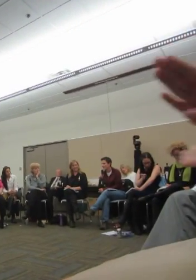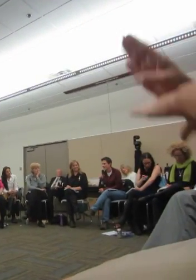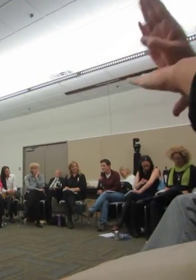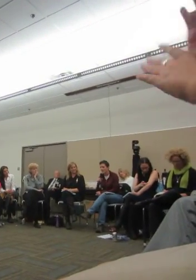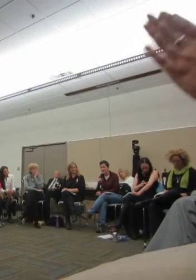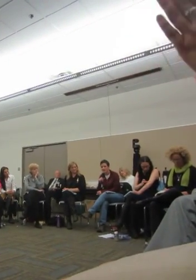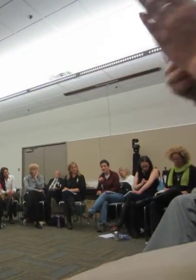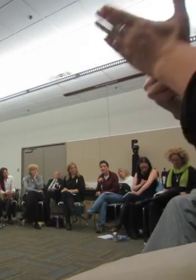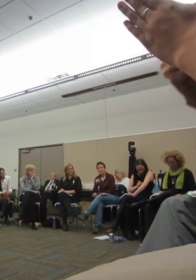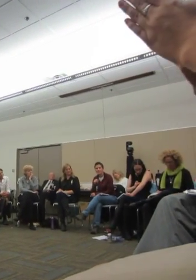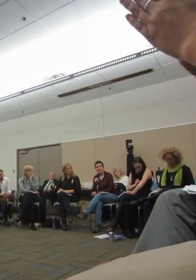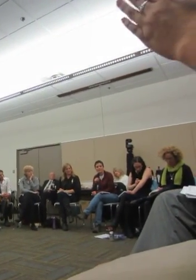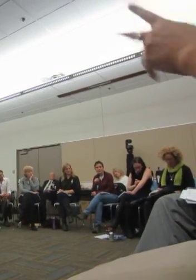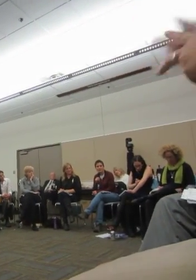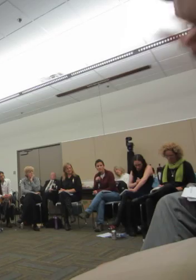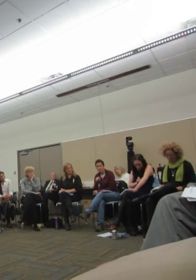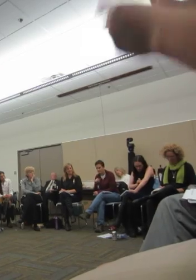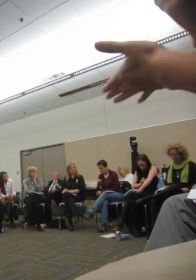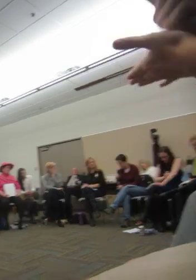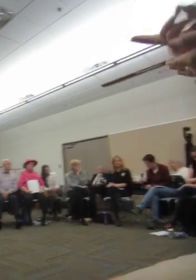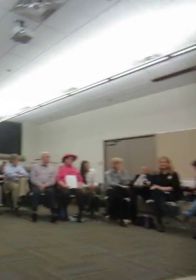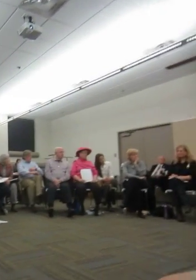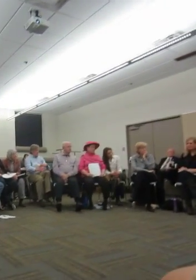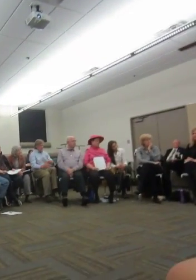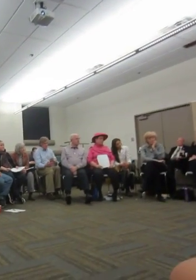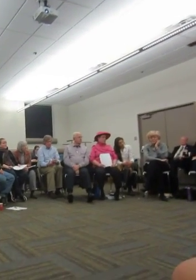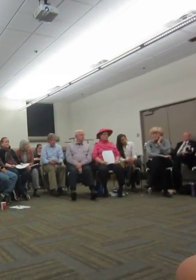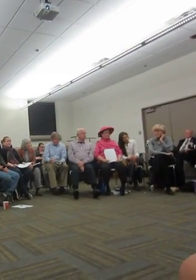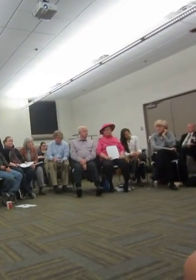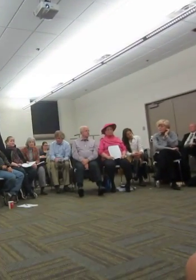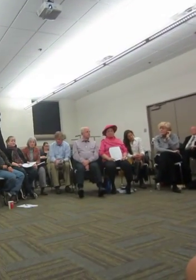not happen exactly a week ahead of time, but I do try.